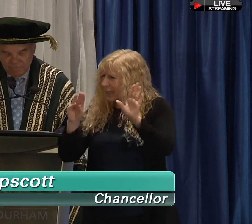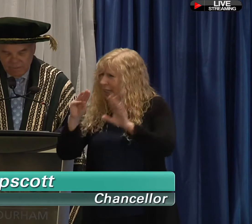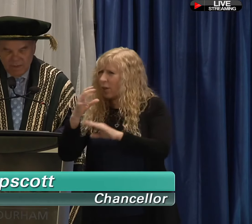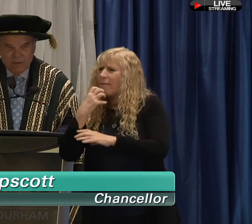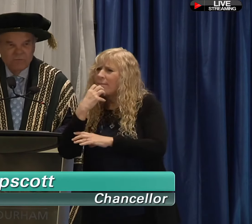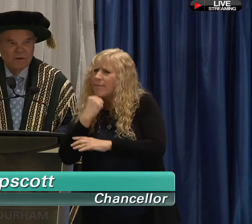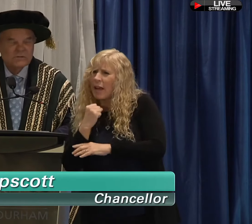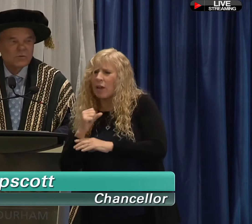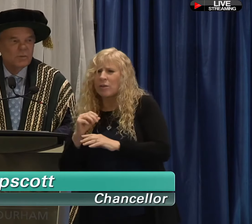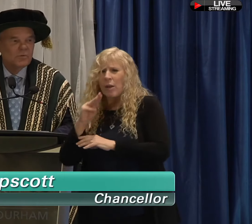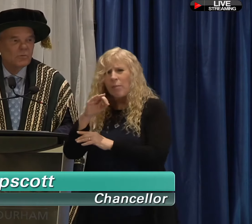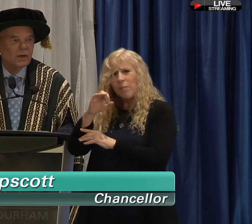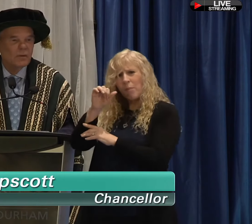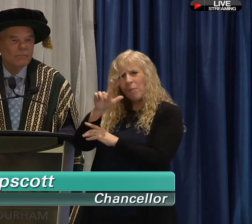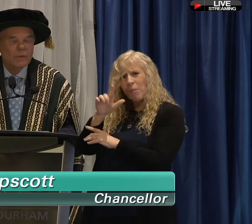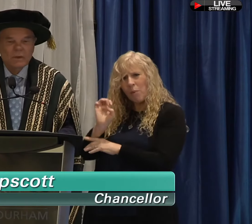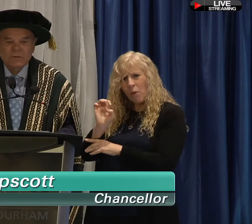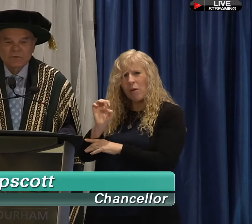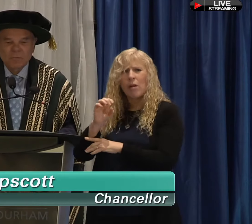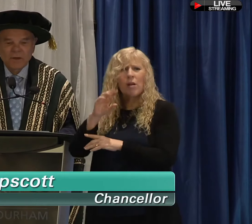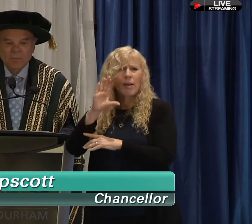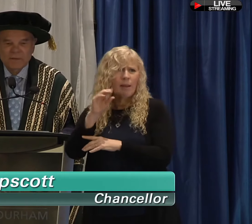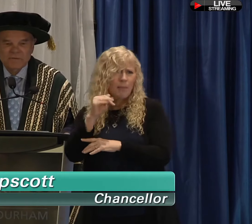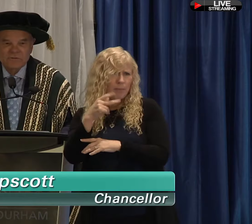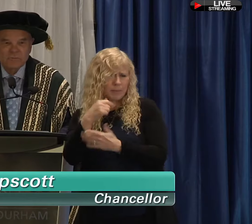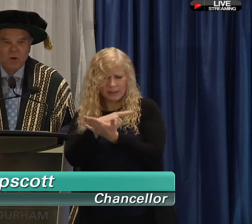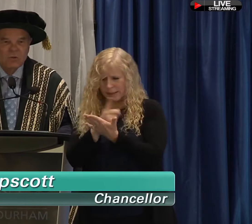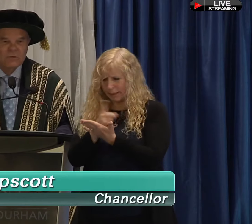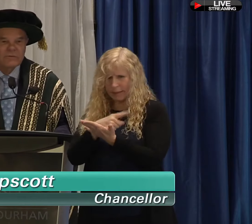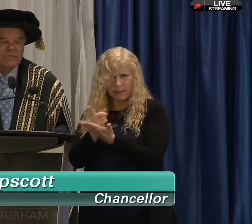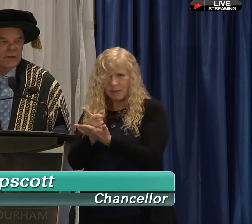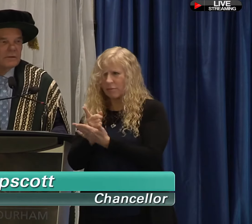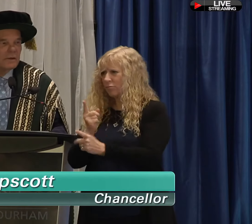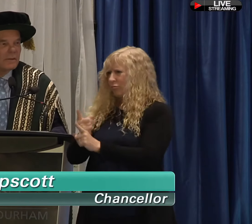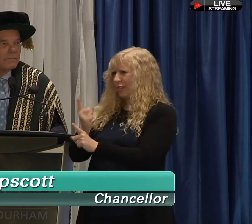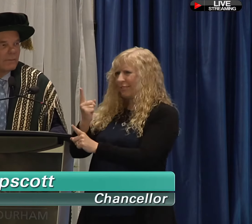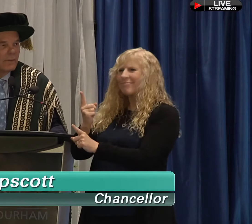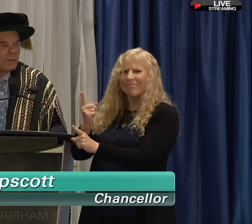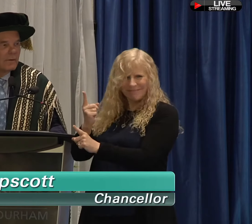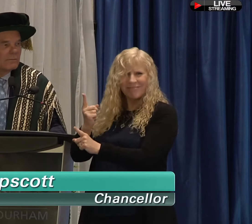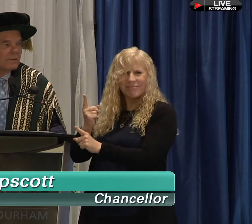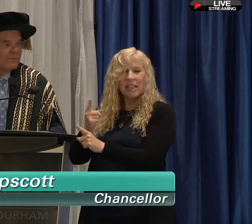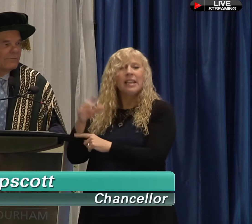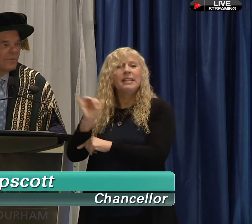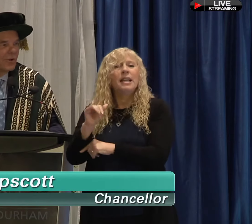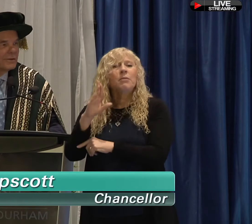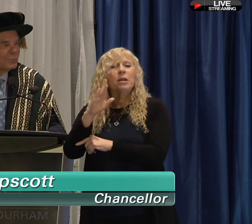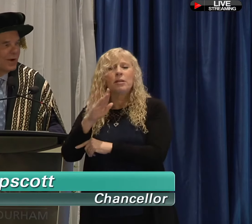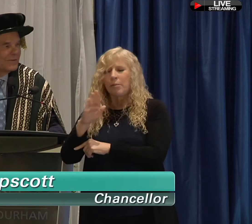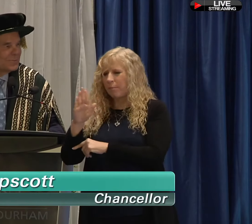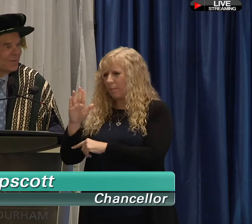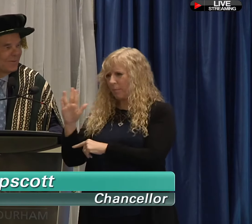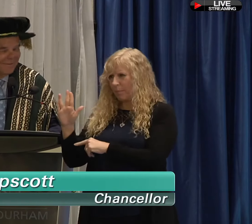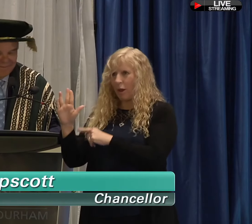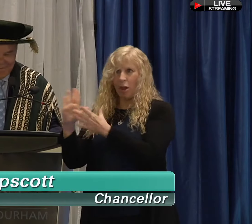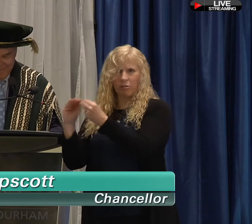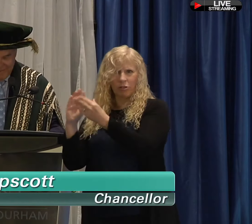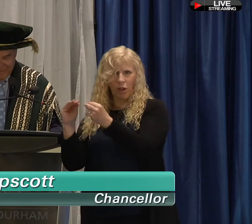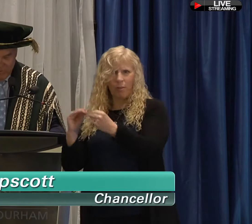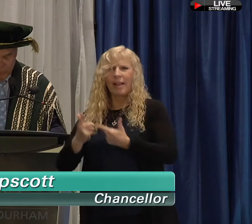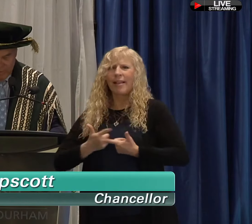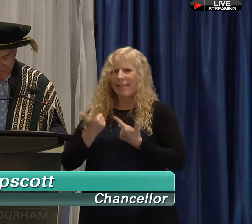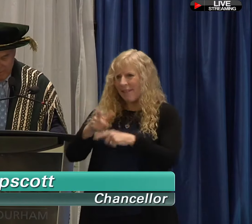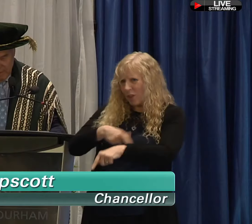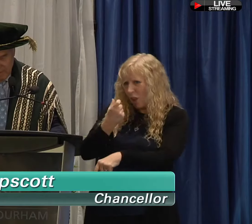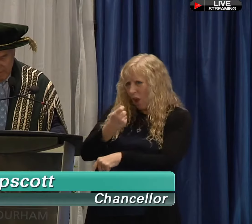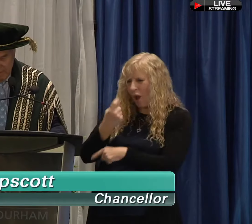compass. And Trent has equipped you well. So by all means, as Spock would have said, you know, live long and prosper.